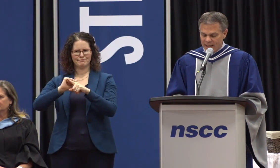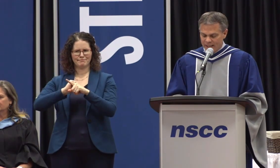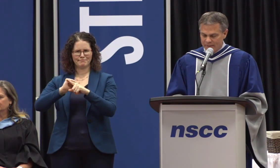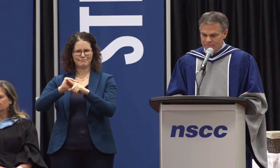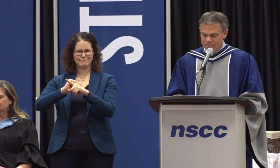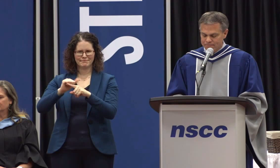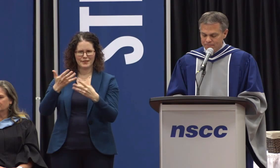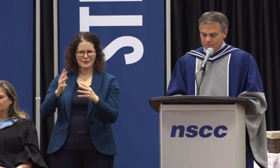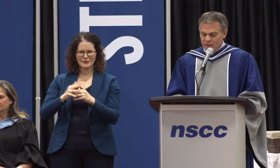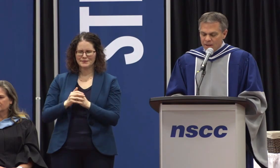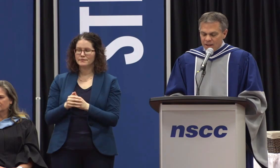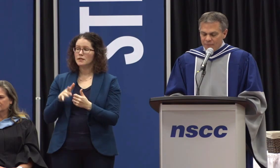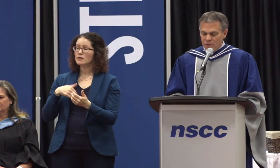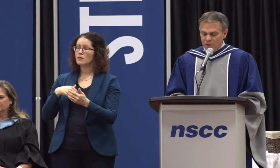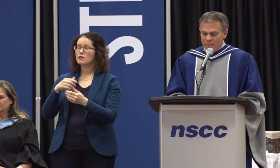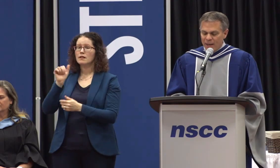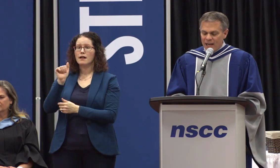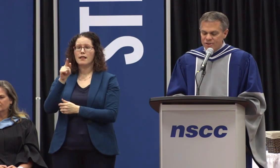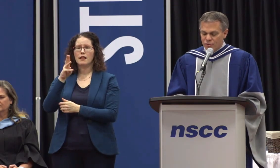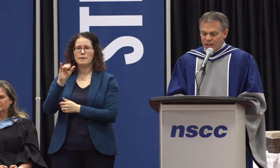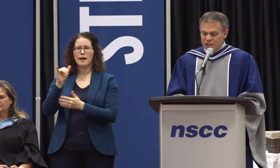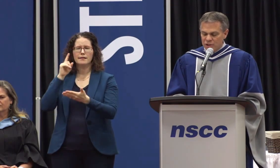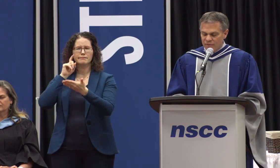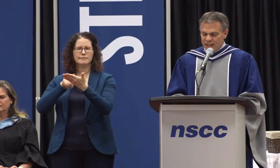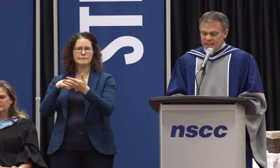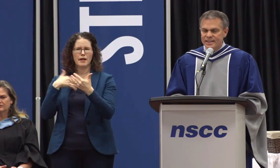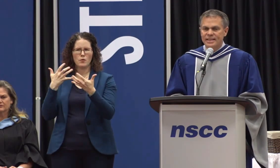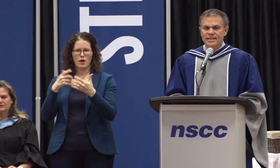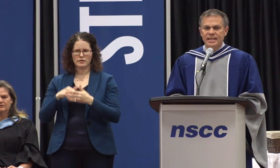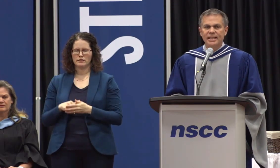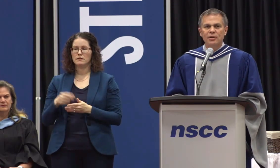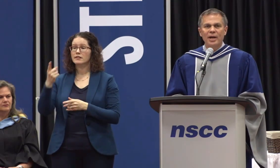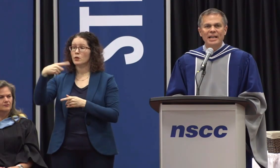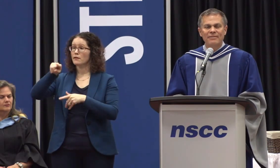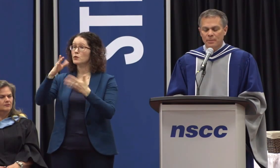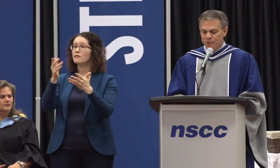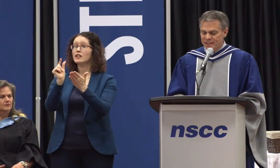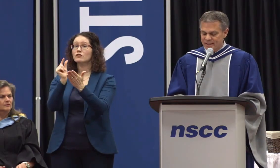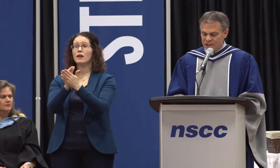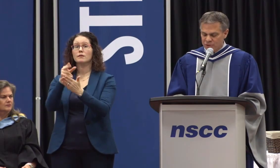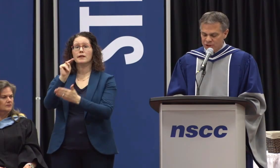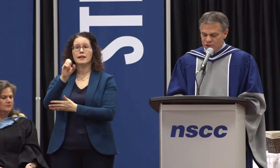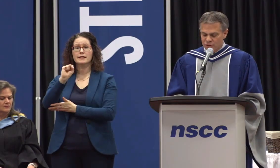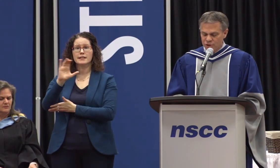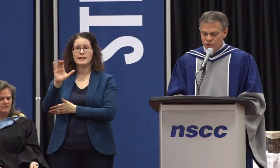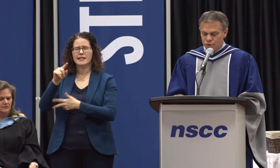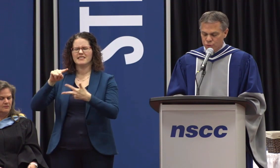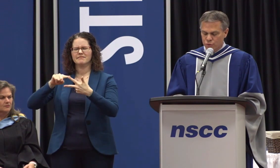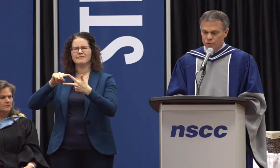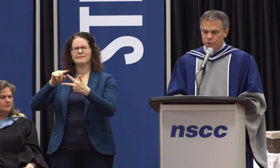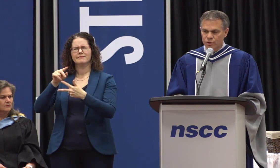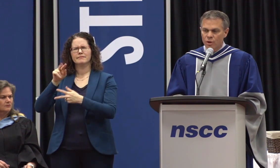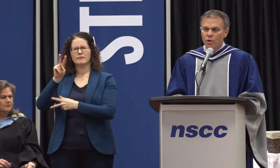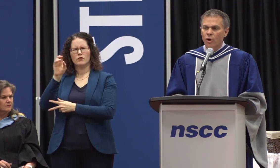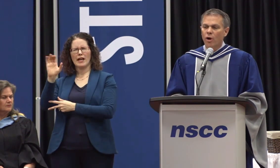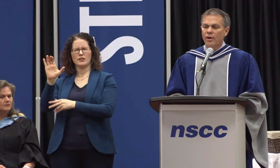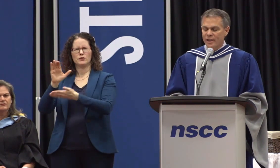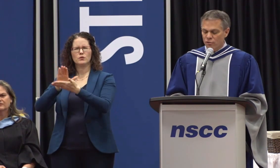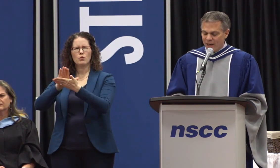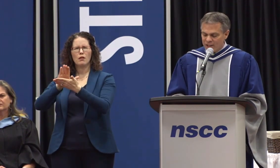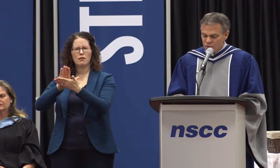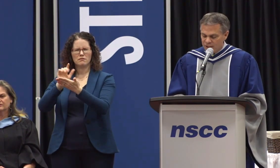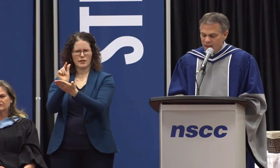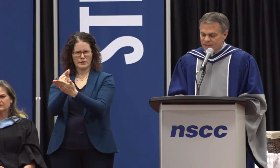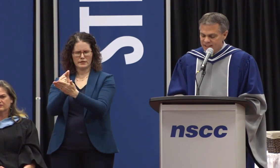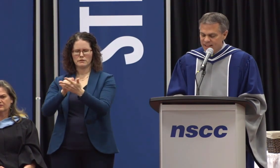us today. If you are a past graduate of NSCC or any of our predecessor institutions or schools, or are